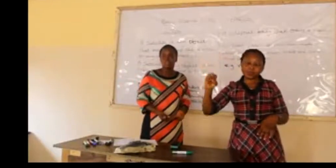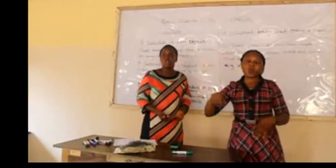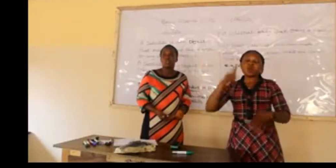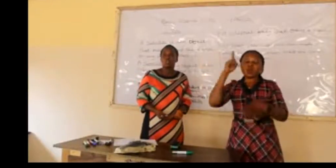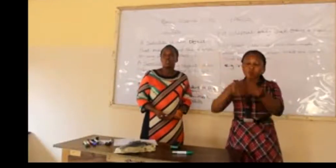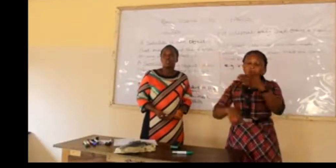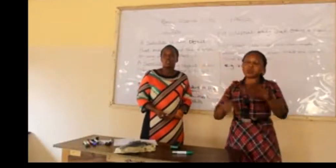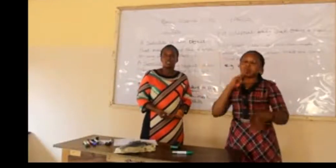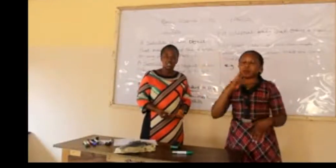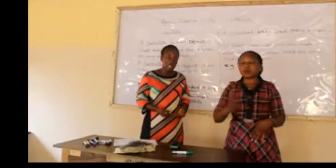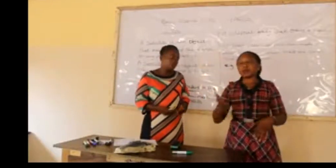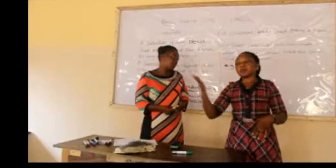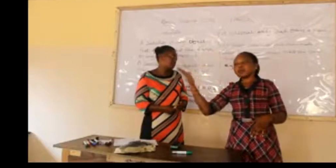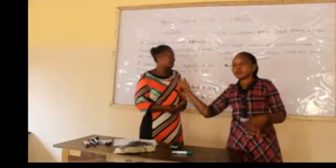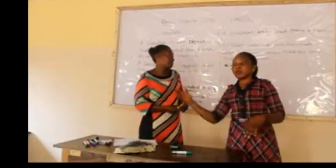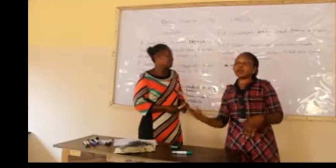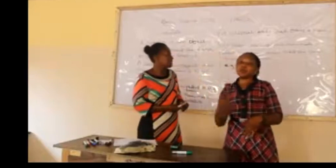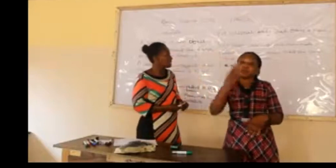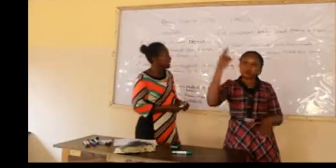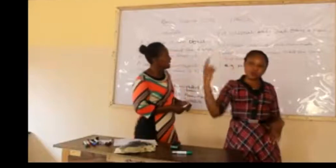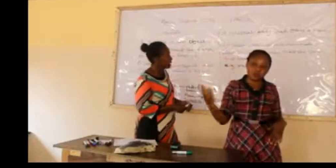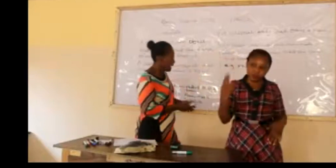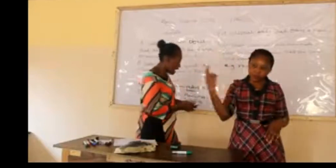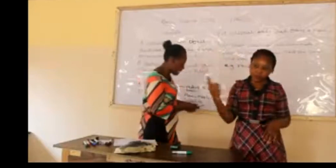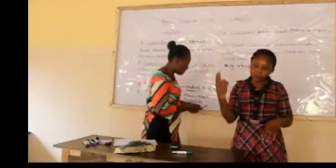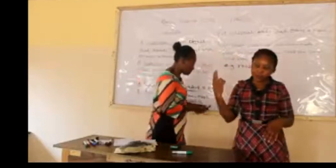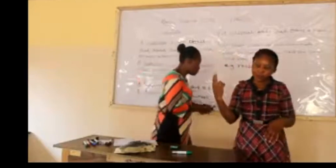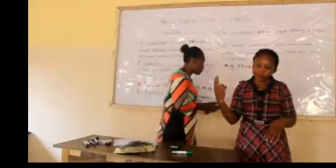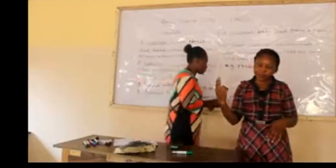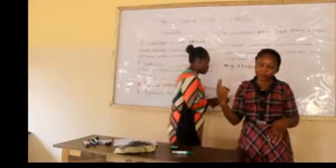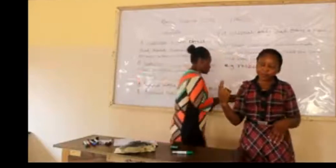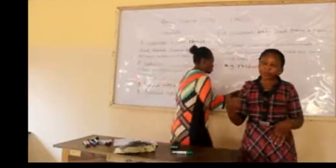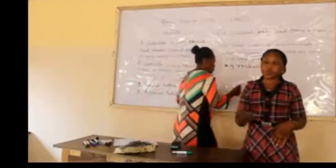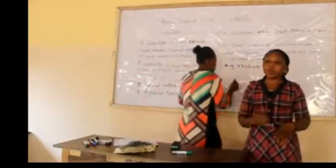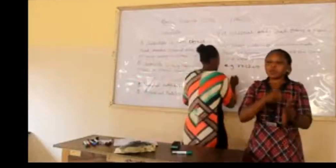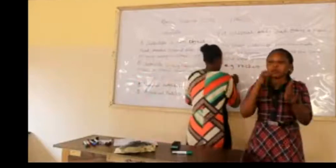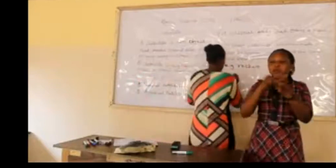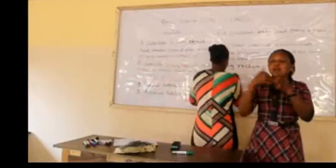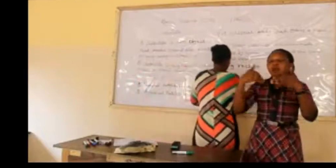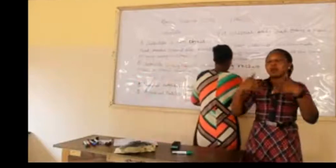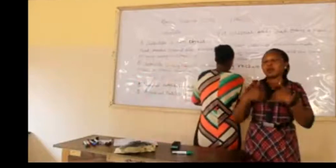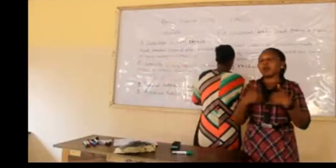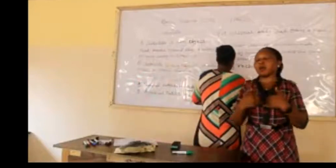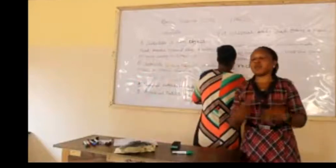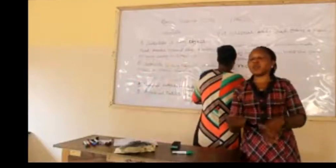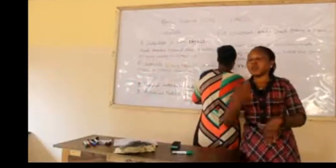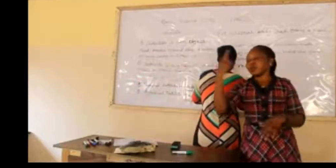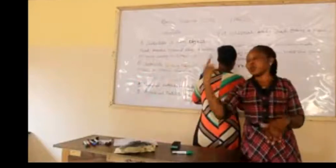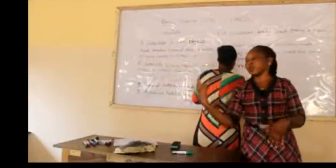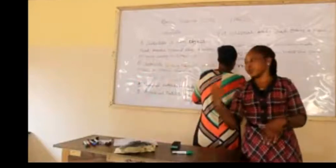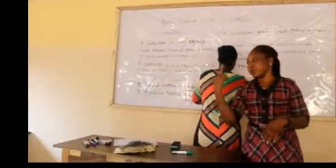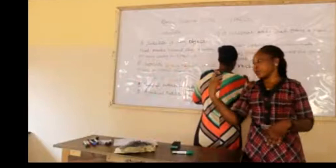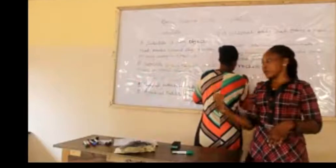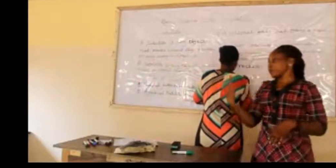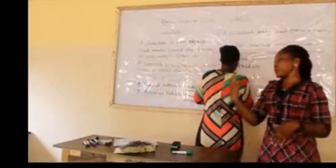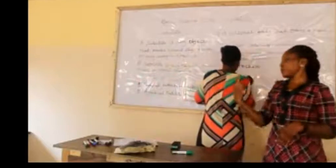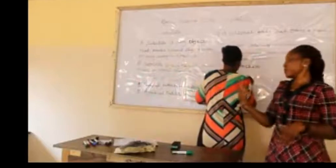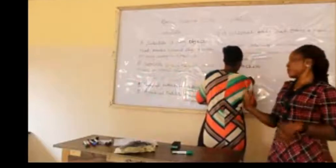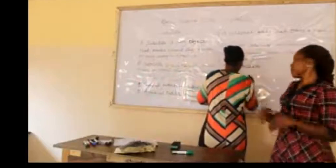earth? Yes, satellites have uses, which we will see.